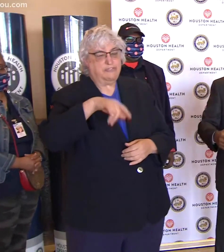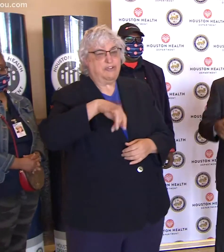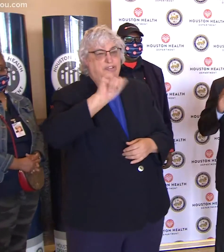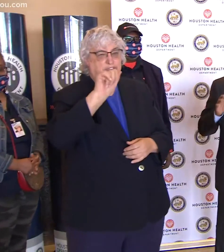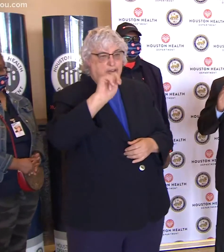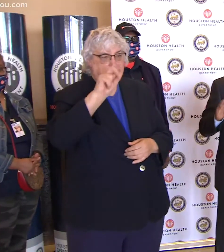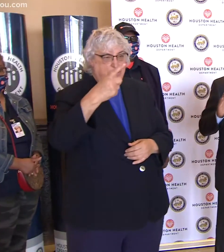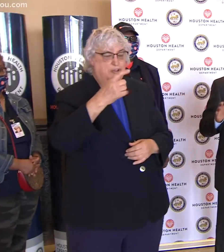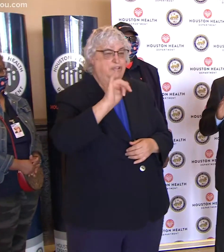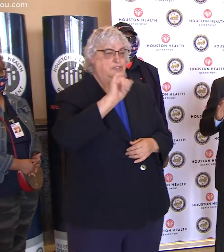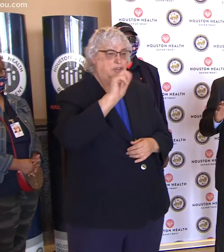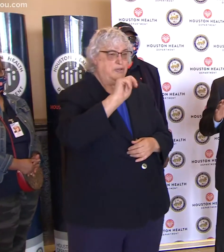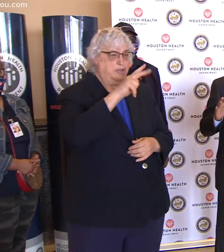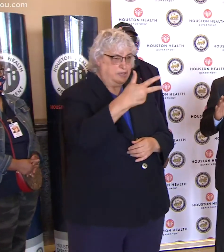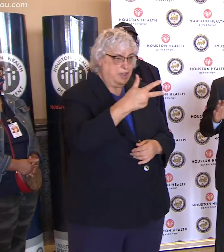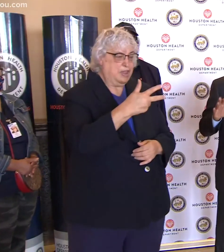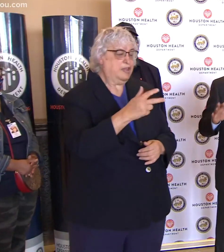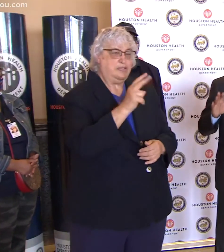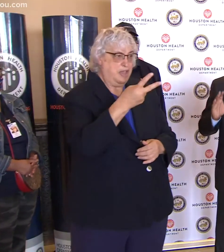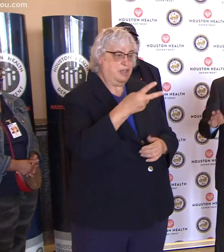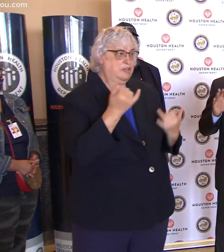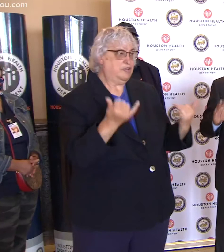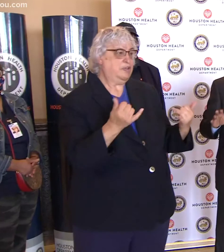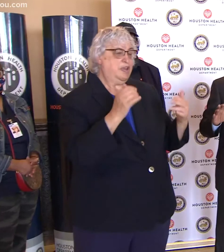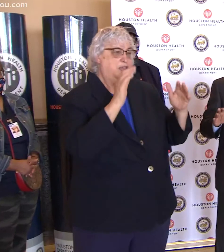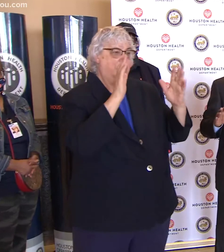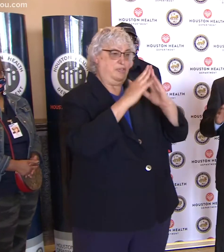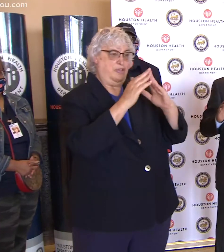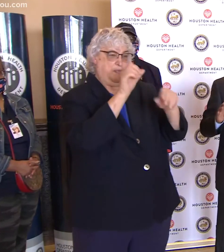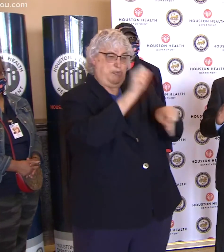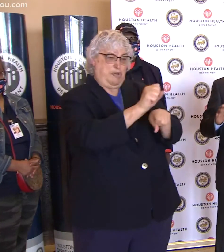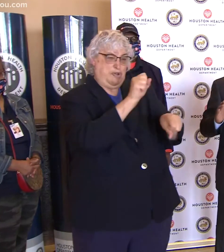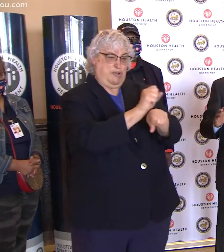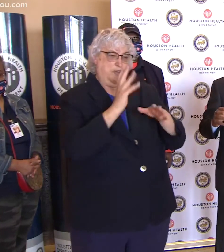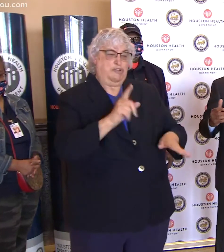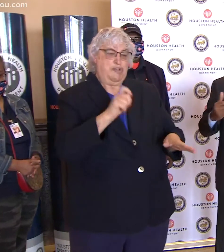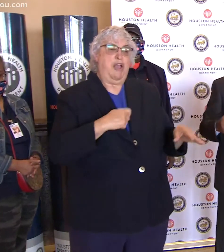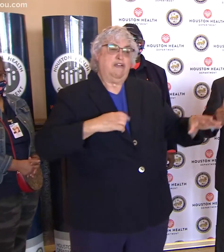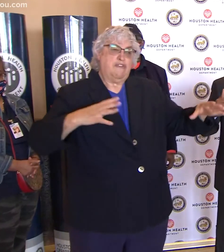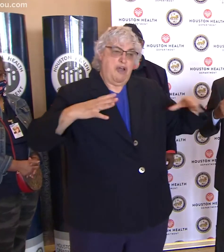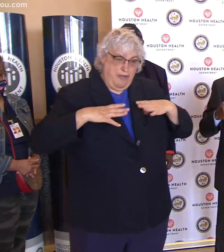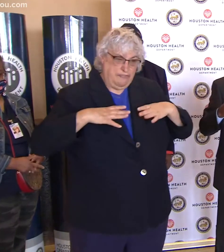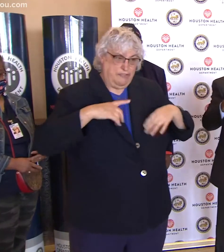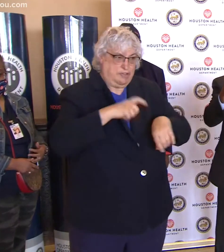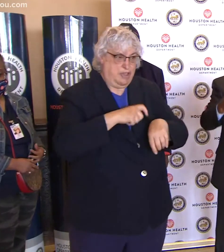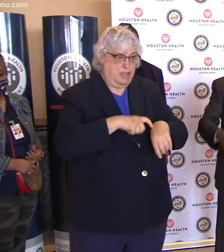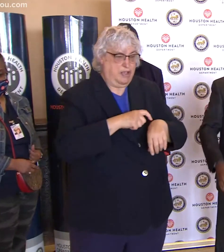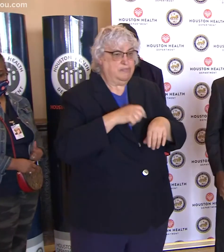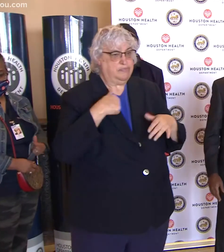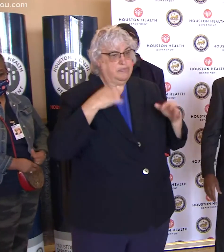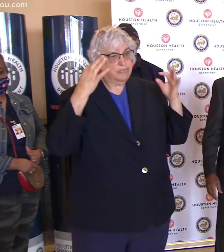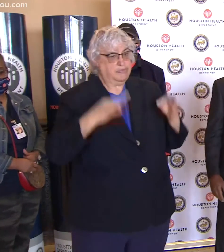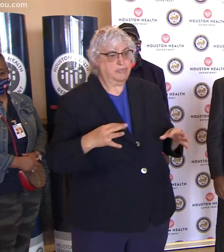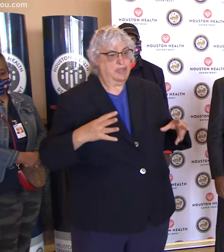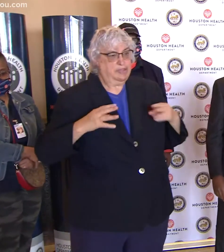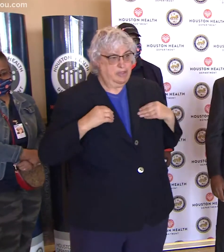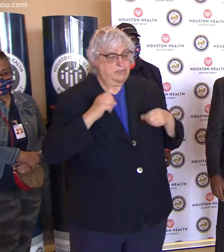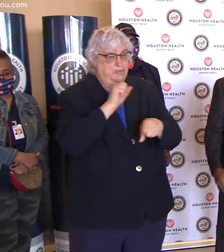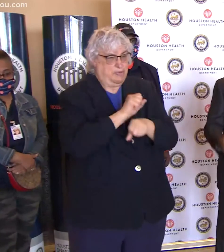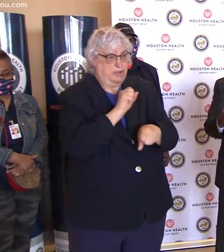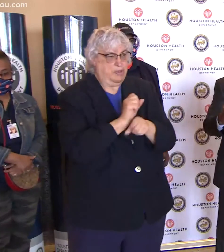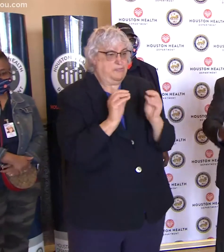Today, I want to thank them because these are city employees who are taking their time to make sure that we meet the needs of the people in the